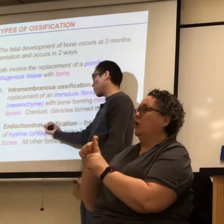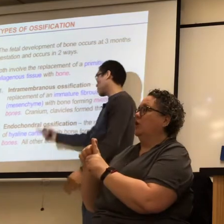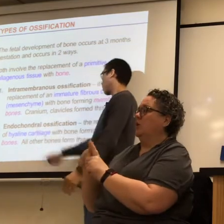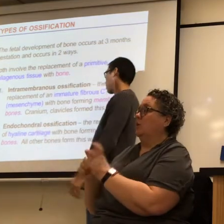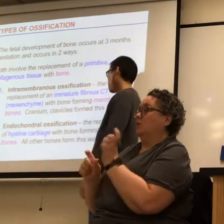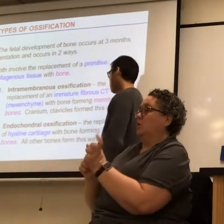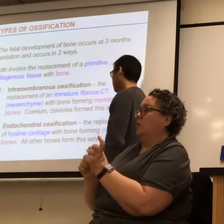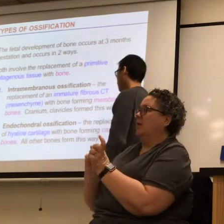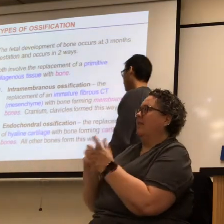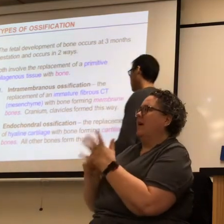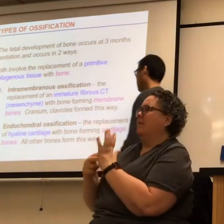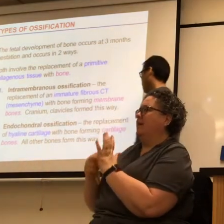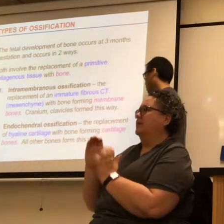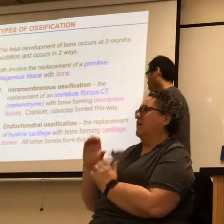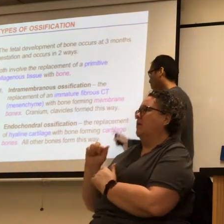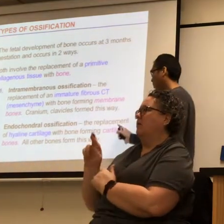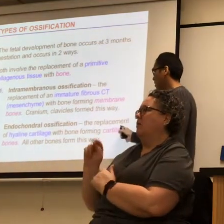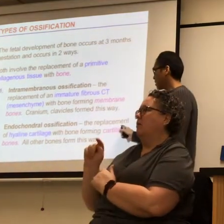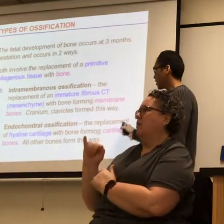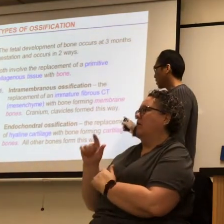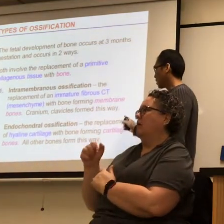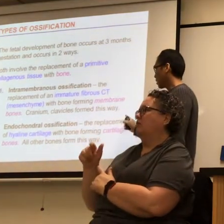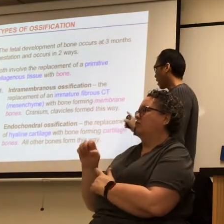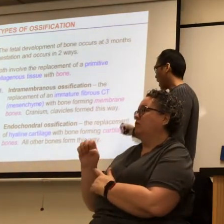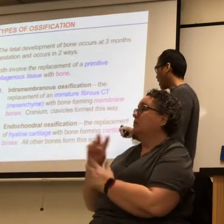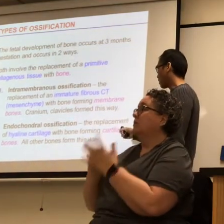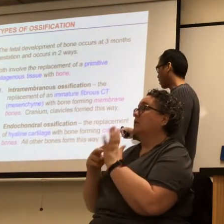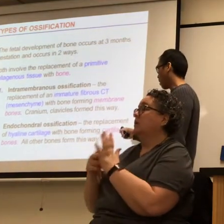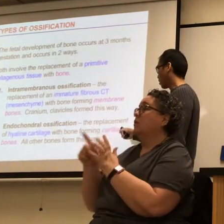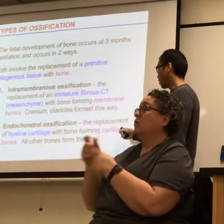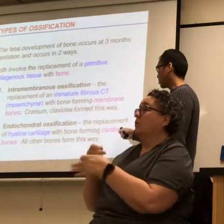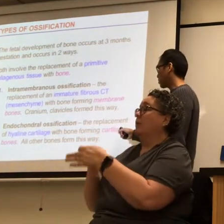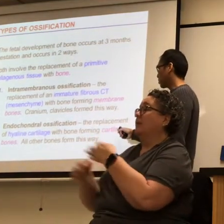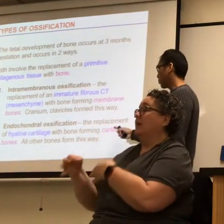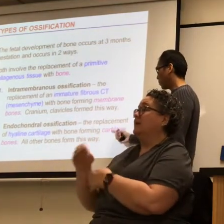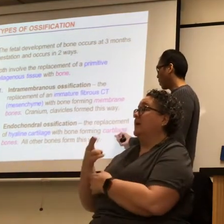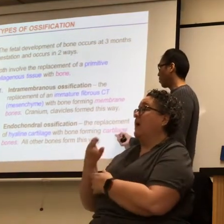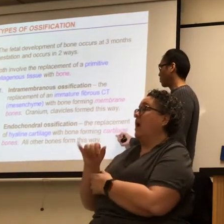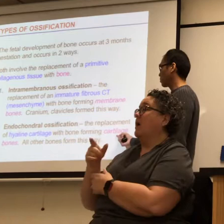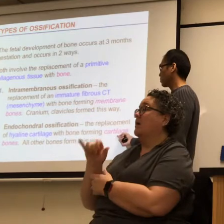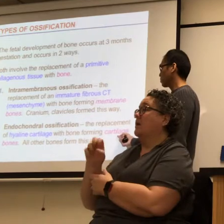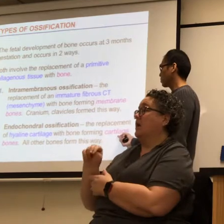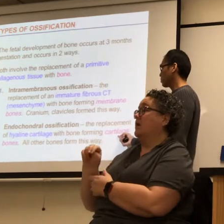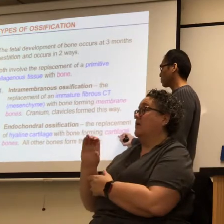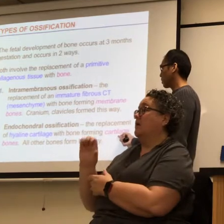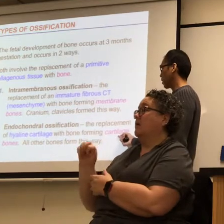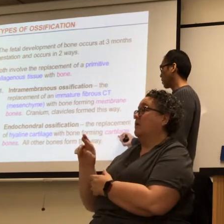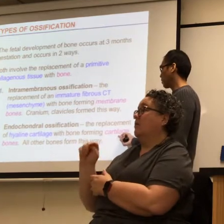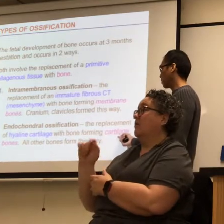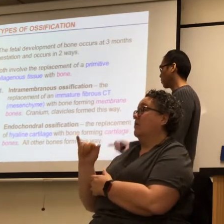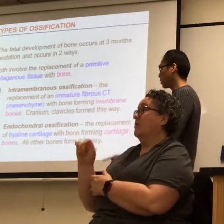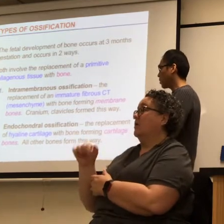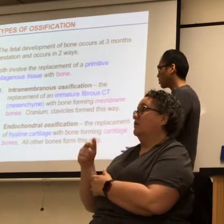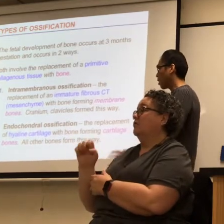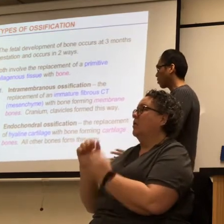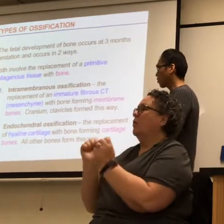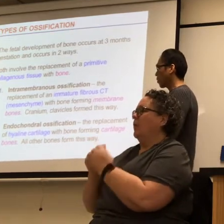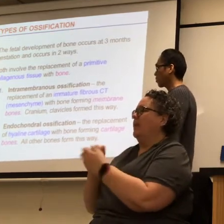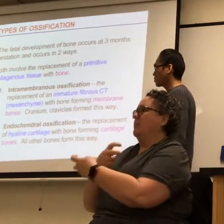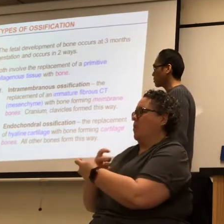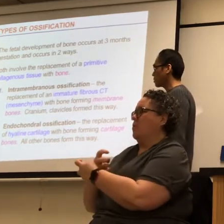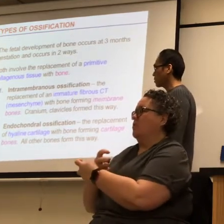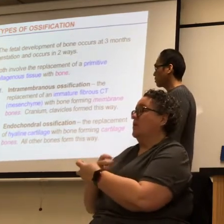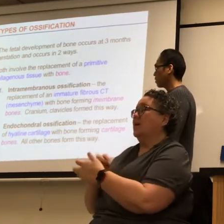word root that means cartilage. You're replacing hyaline cartilage with bone. Okay, pretty much all